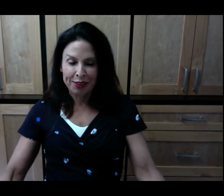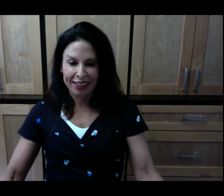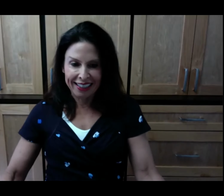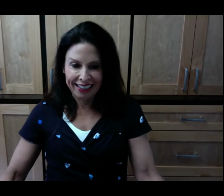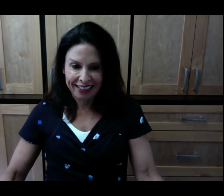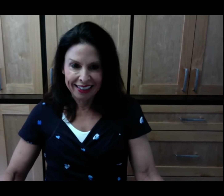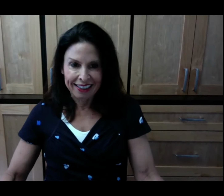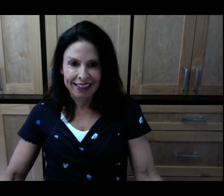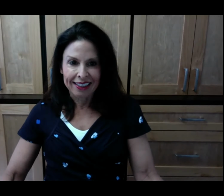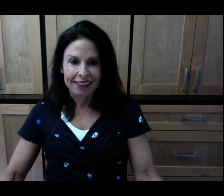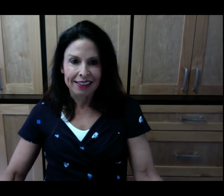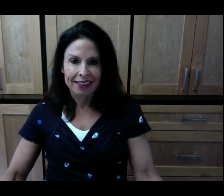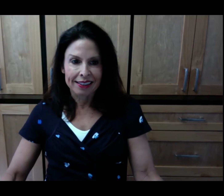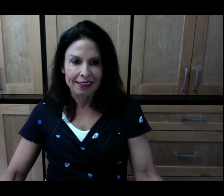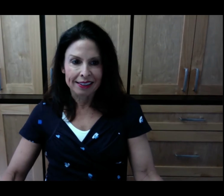So now I'll go ahead and share my screen.